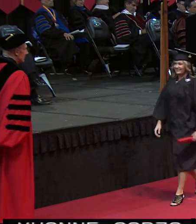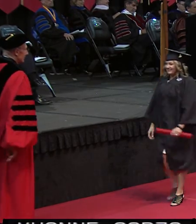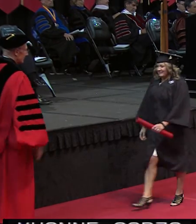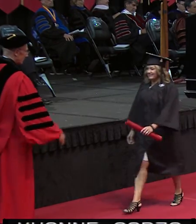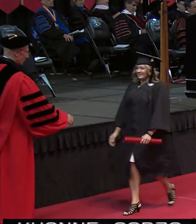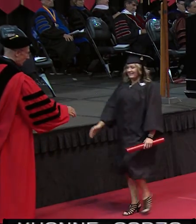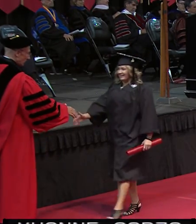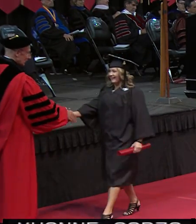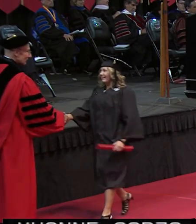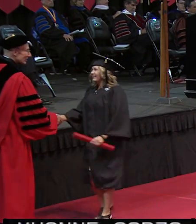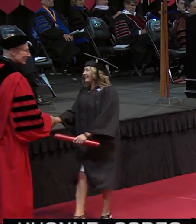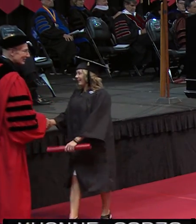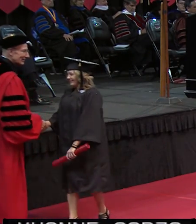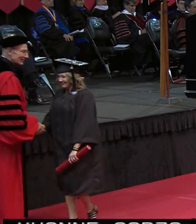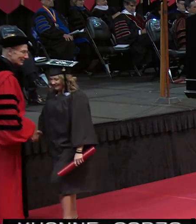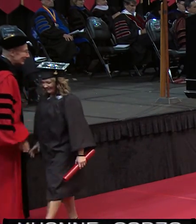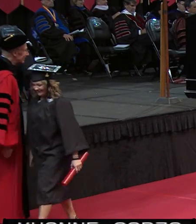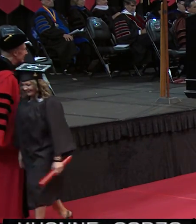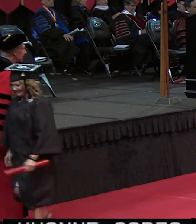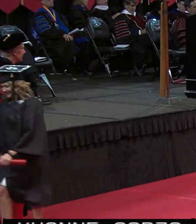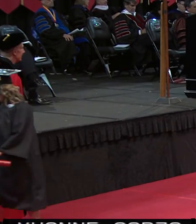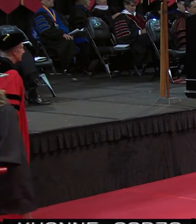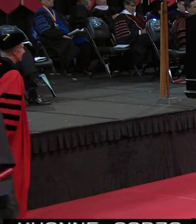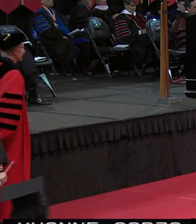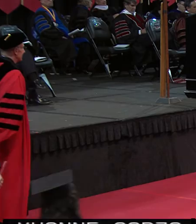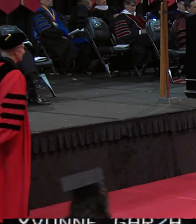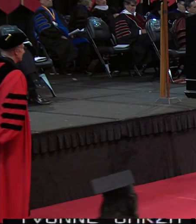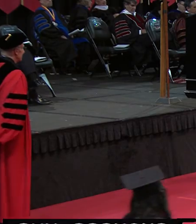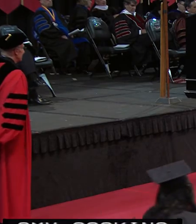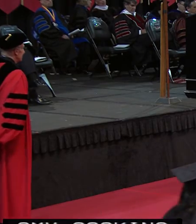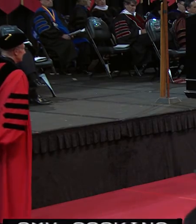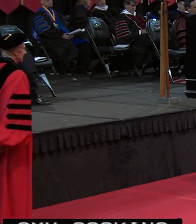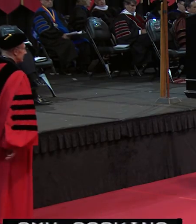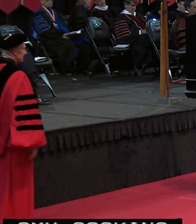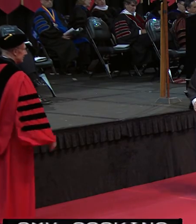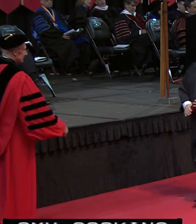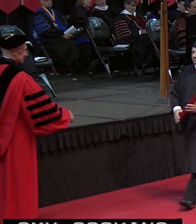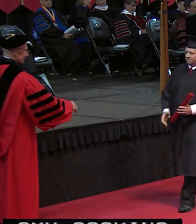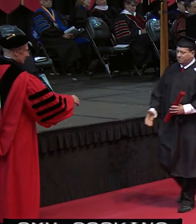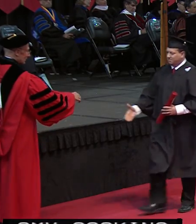Graduating cum laude, Alana Renee Hall.